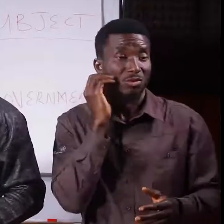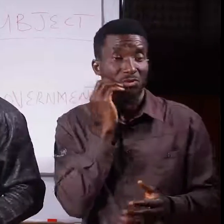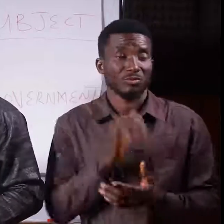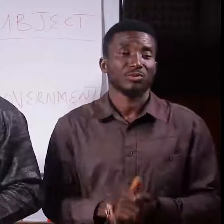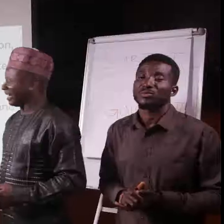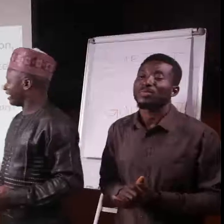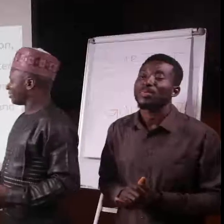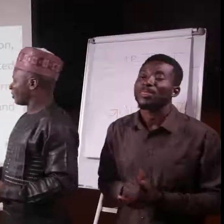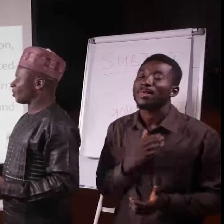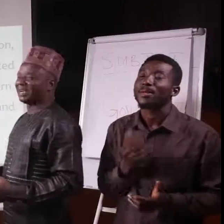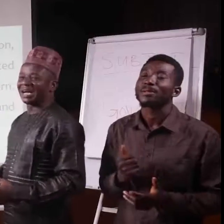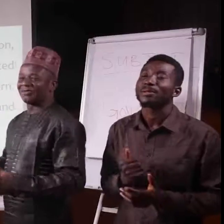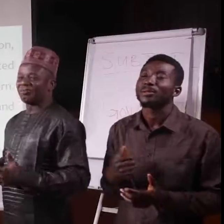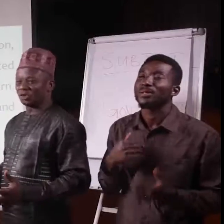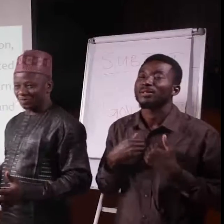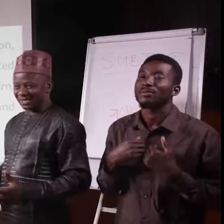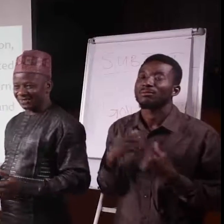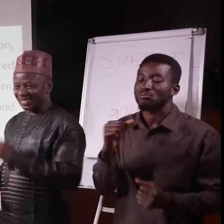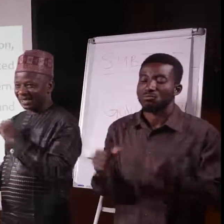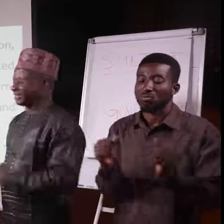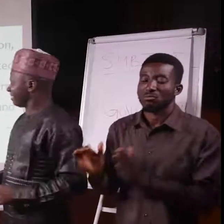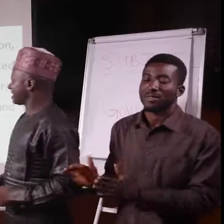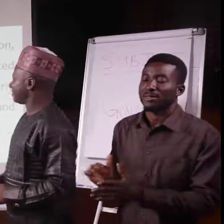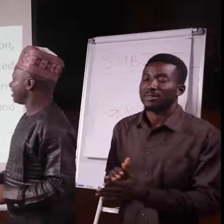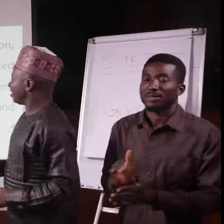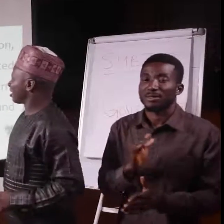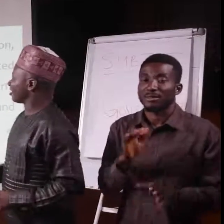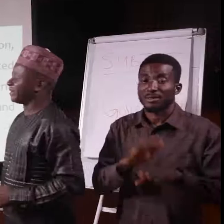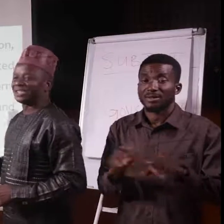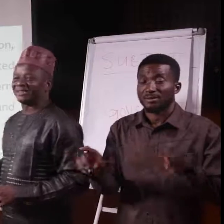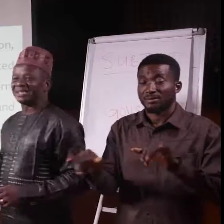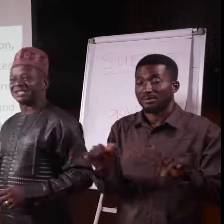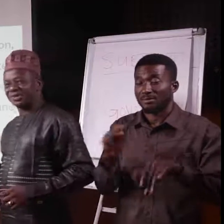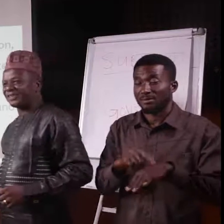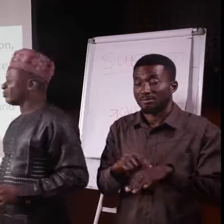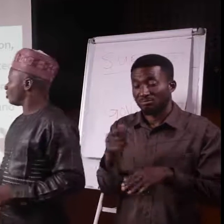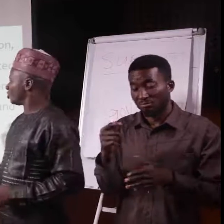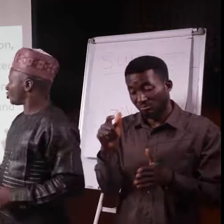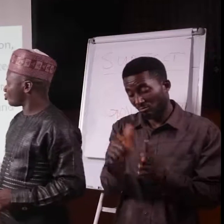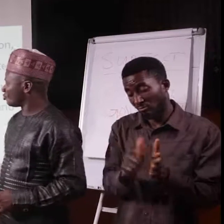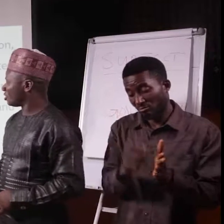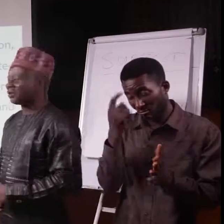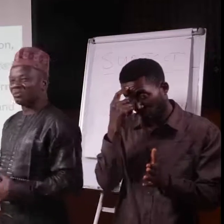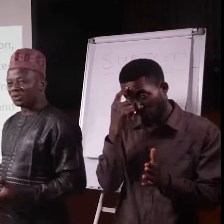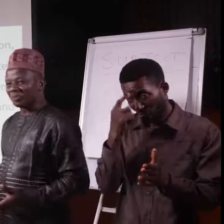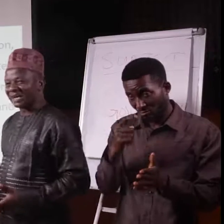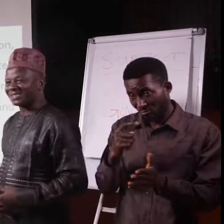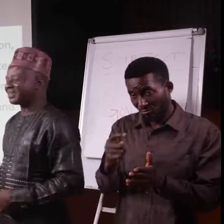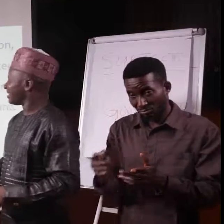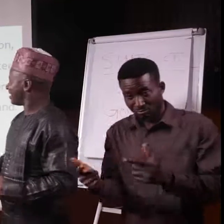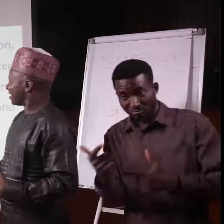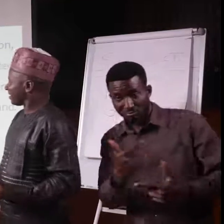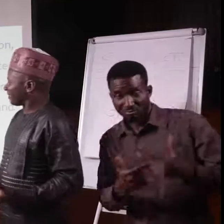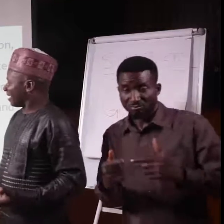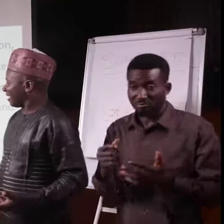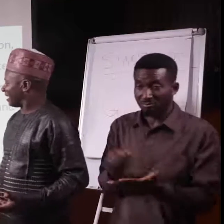houses. And we equally have motor parks. At the same time, local government generates its revenue through motor parks,